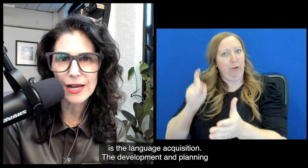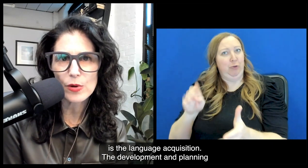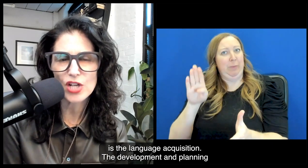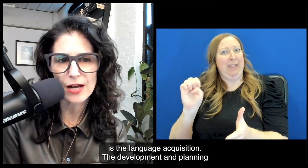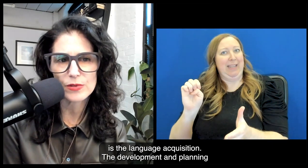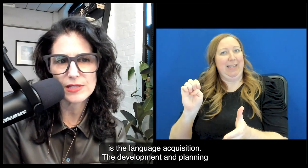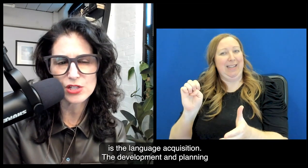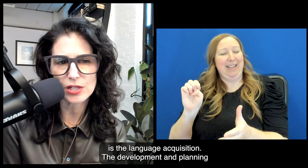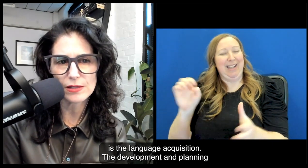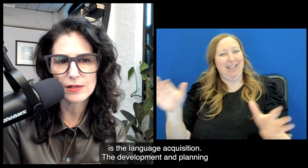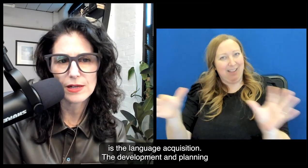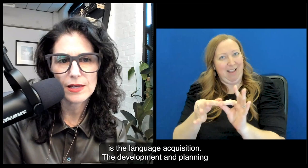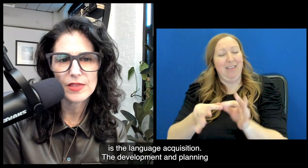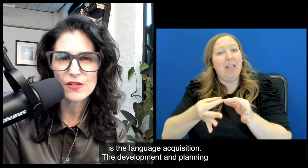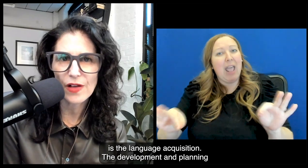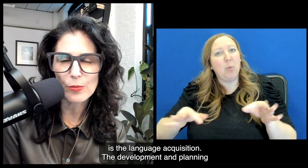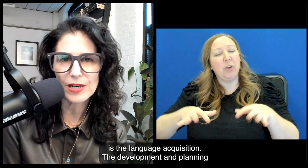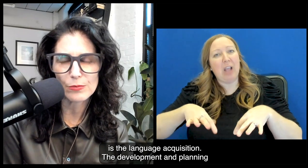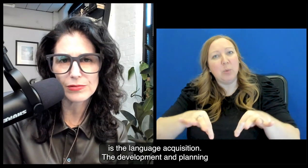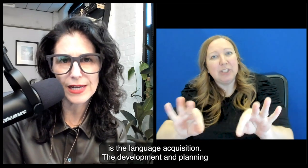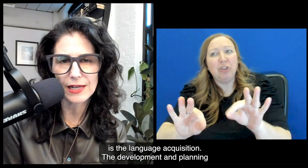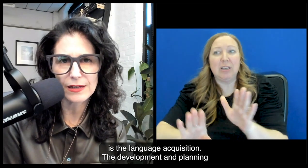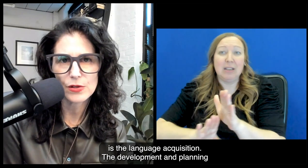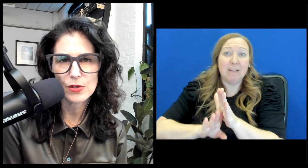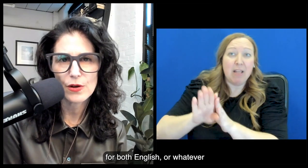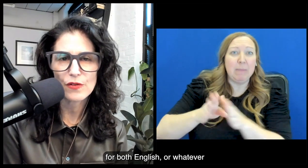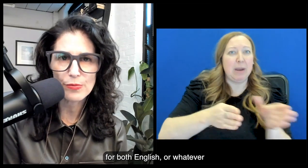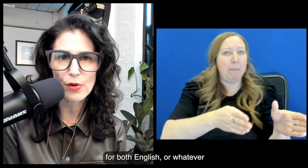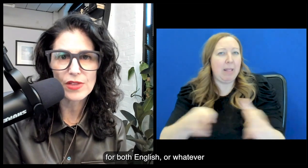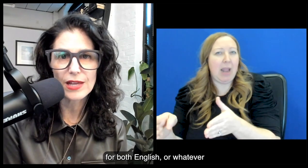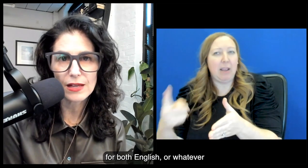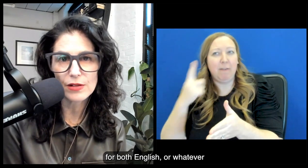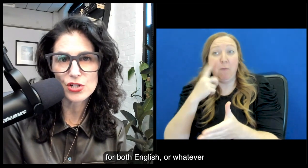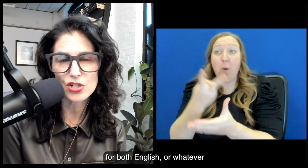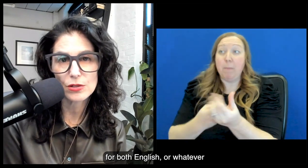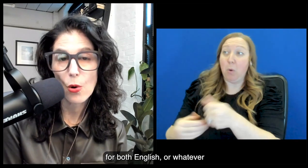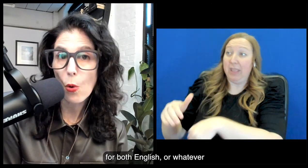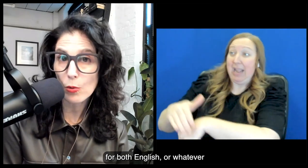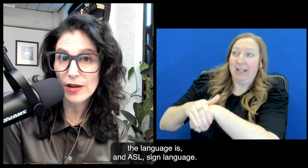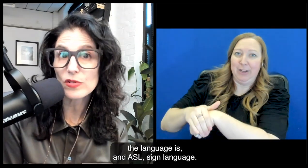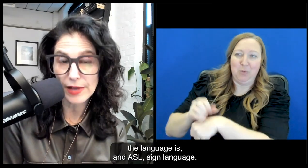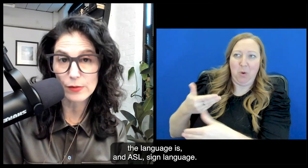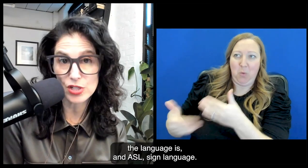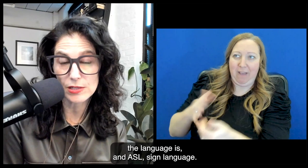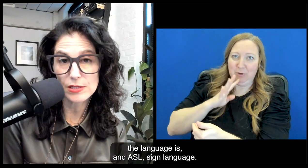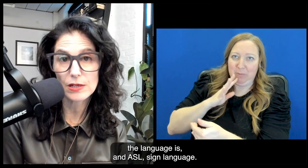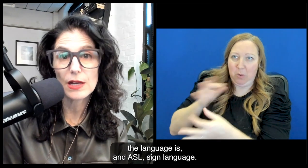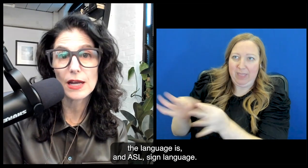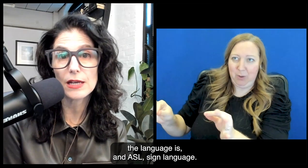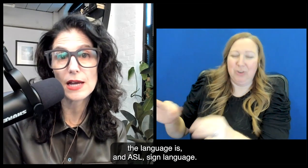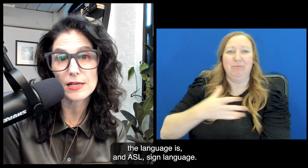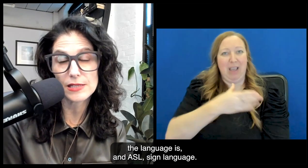language acquisition, the development and planning for both English or whatever the language